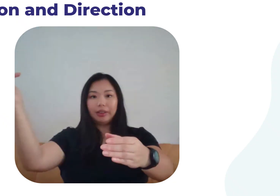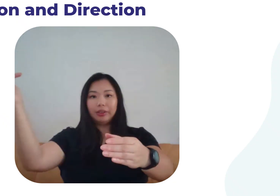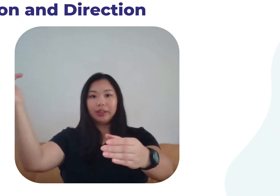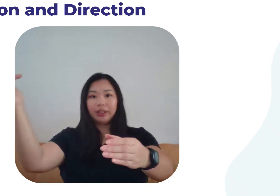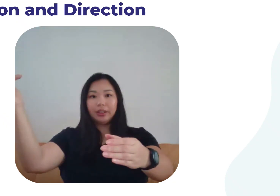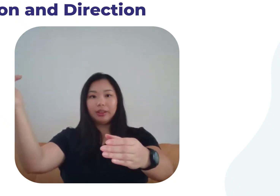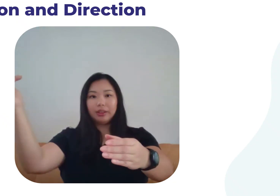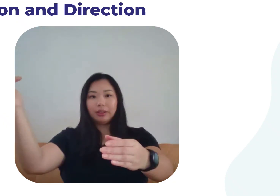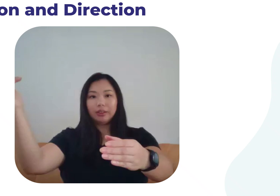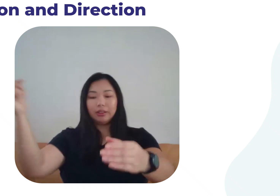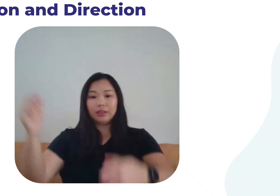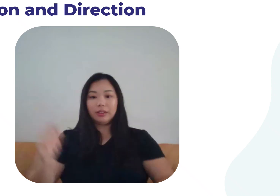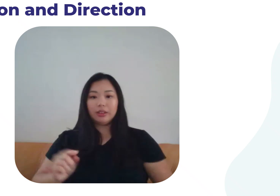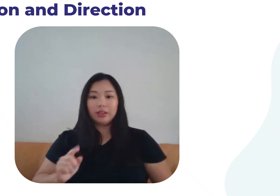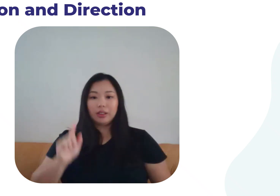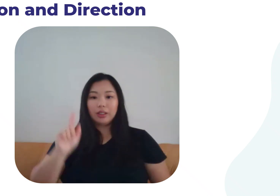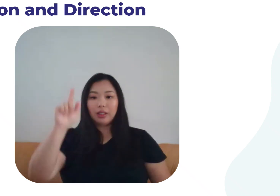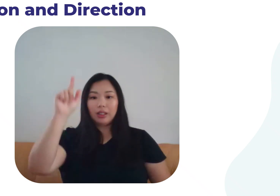out,